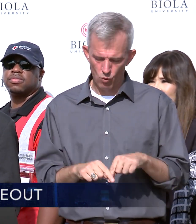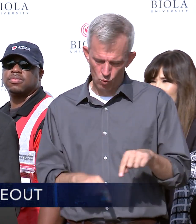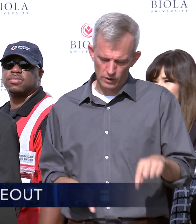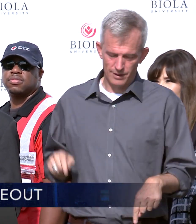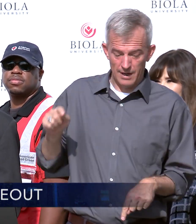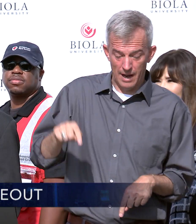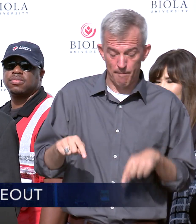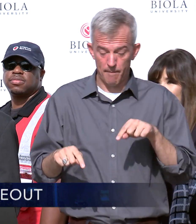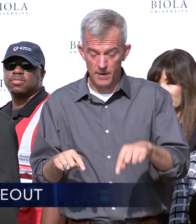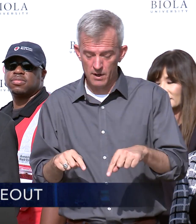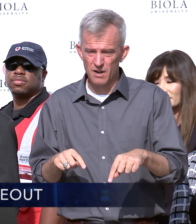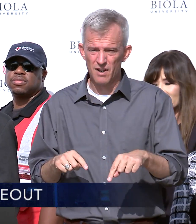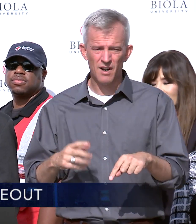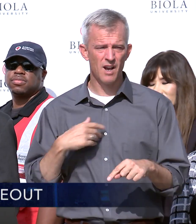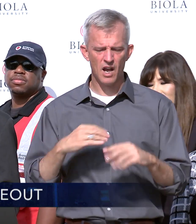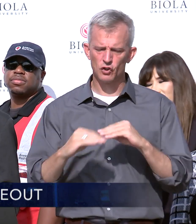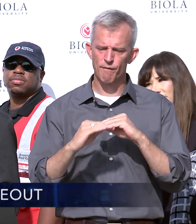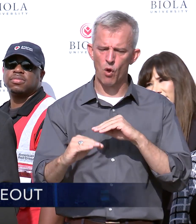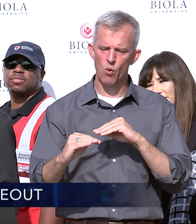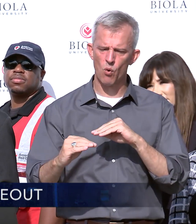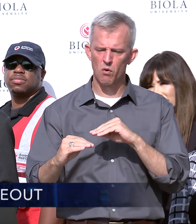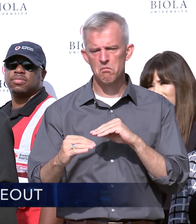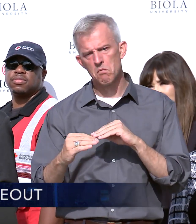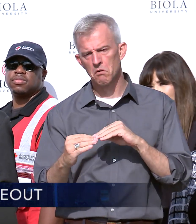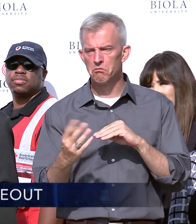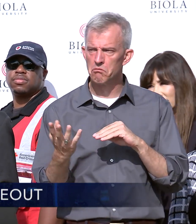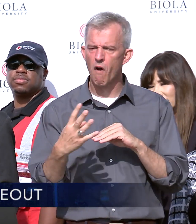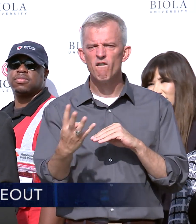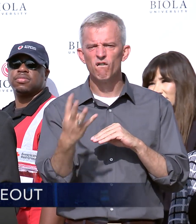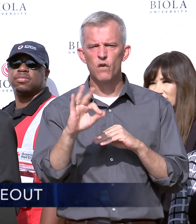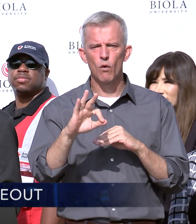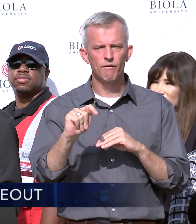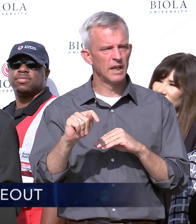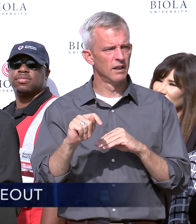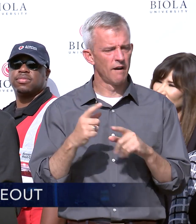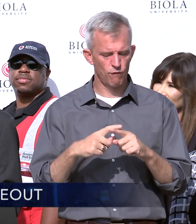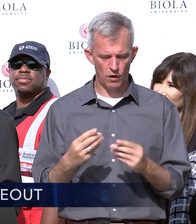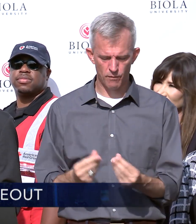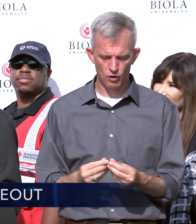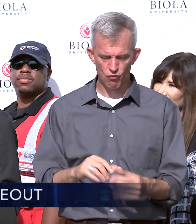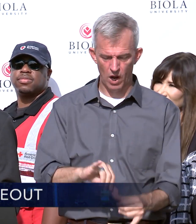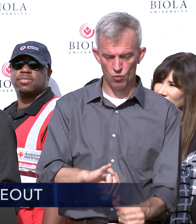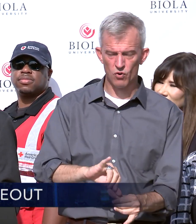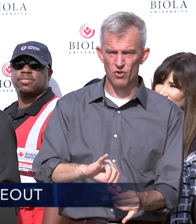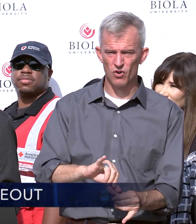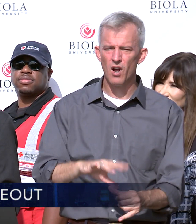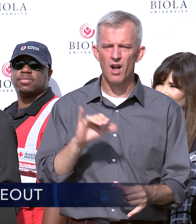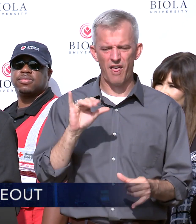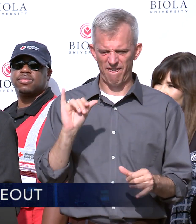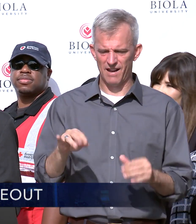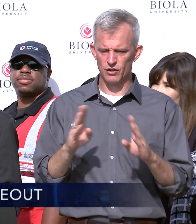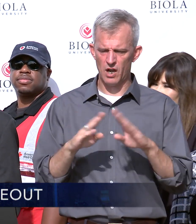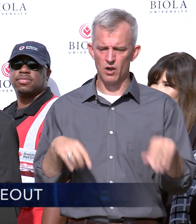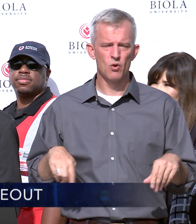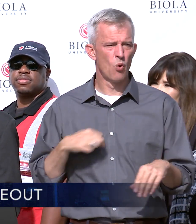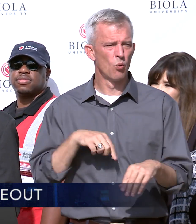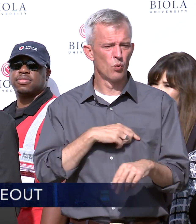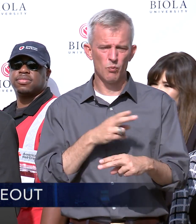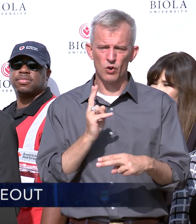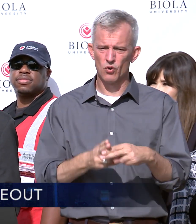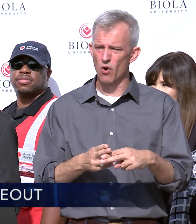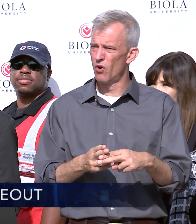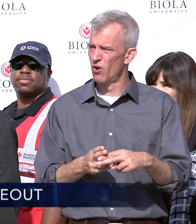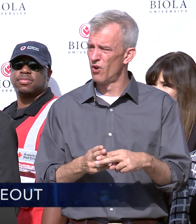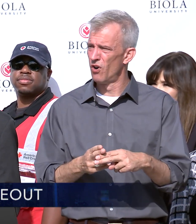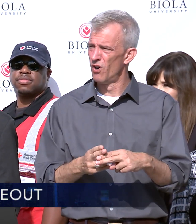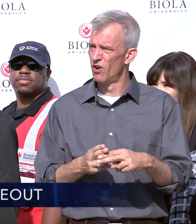has a floor, say, 4 feet off the ground, you're in a house that we would refer to as having been